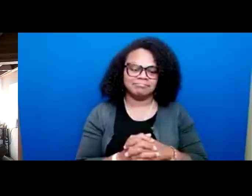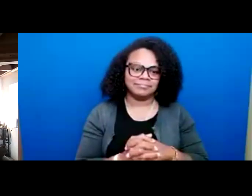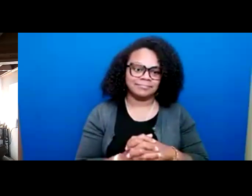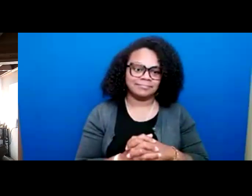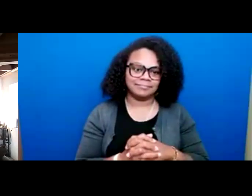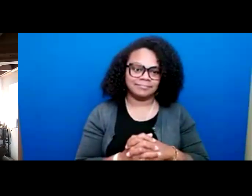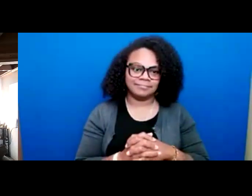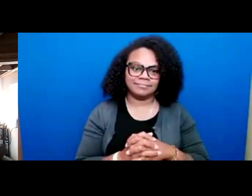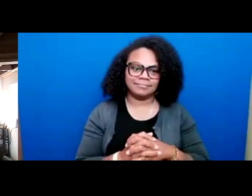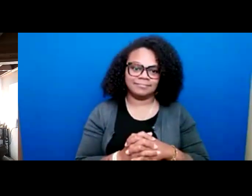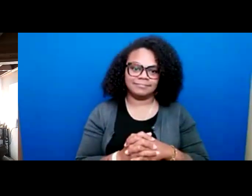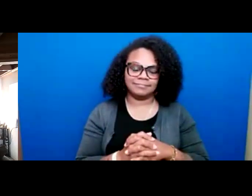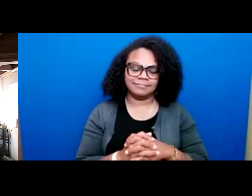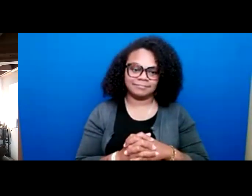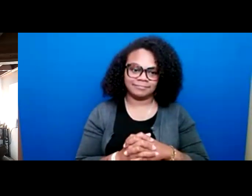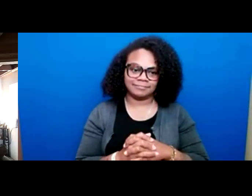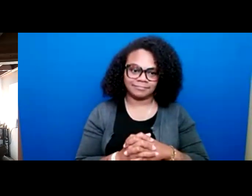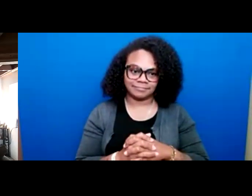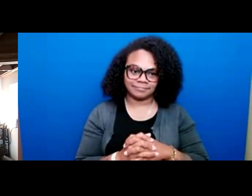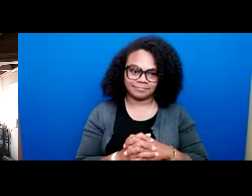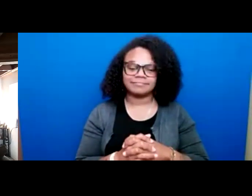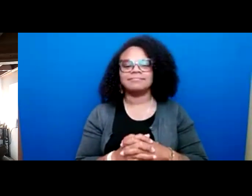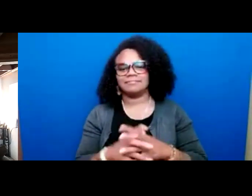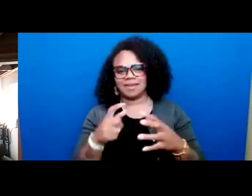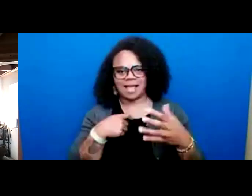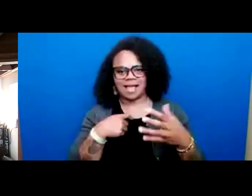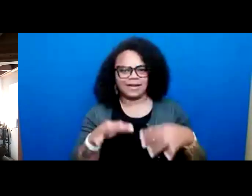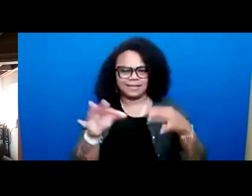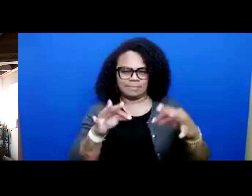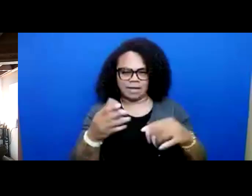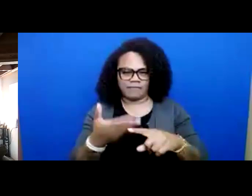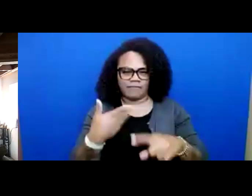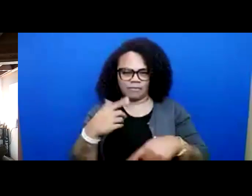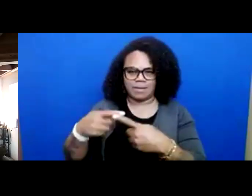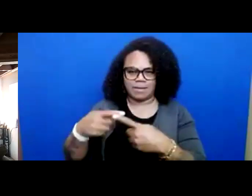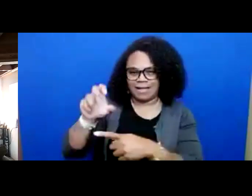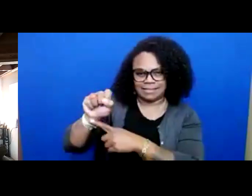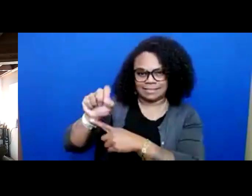And just as I shared with SSDI, when it